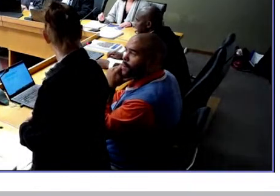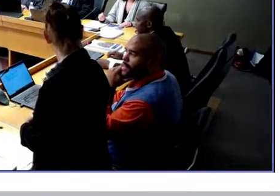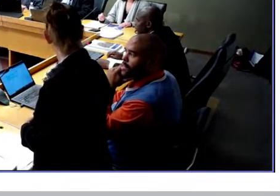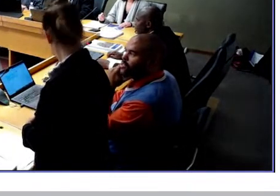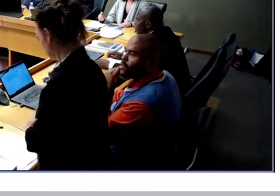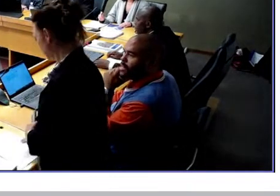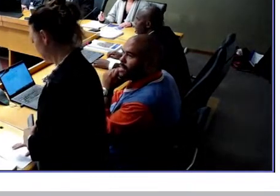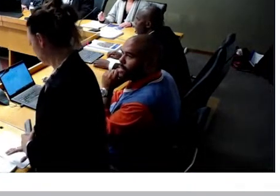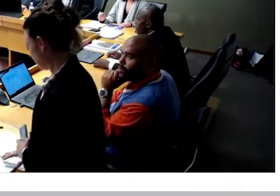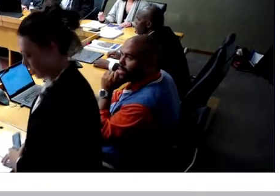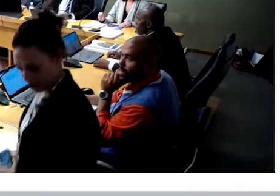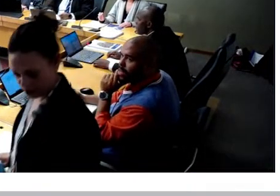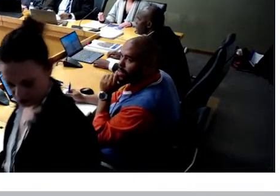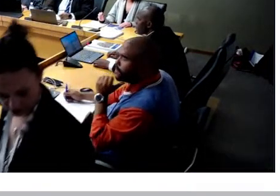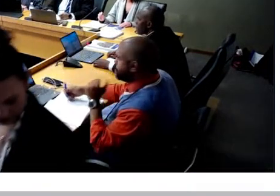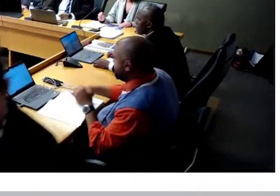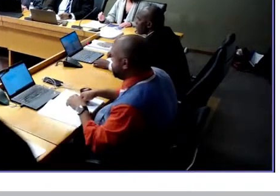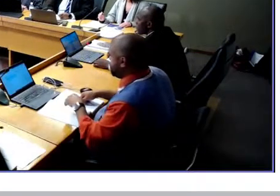honorable Eko.